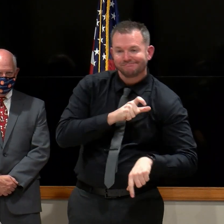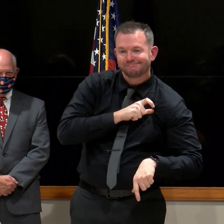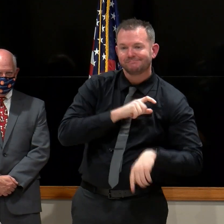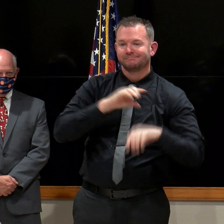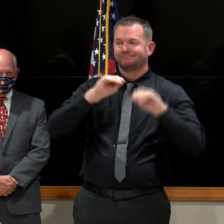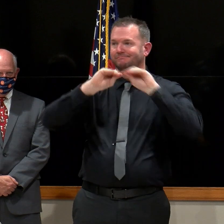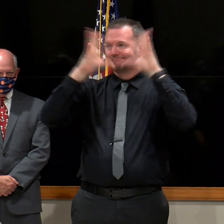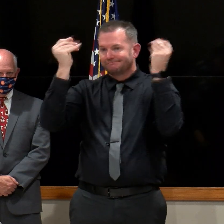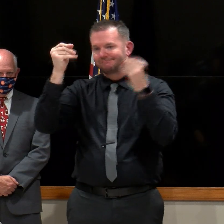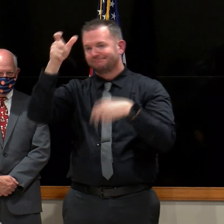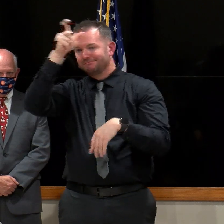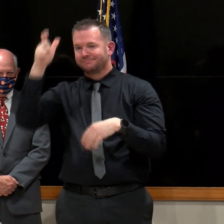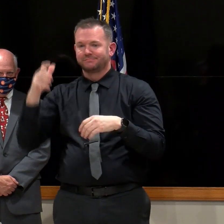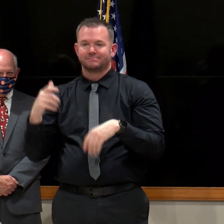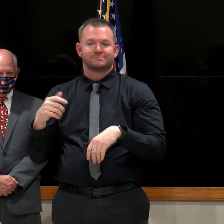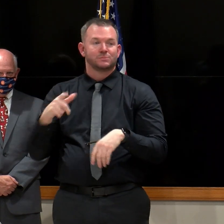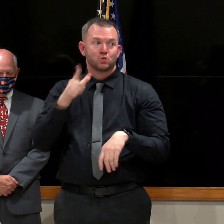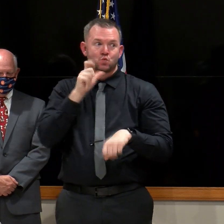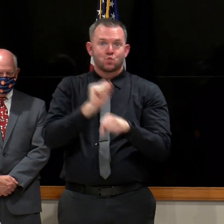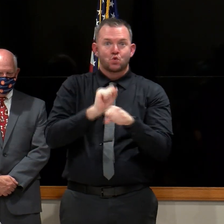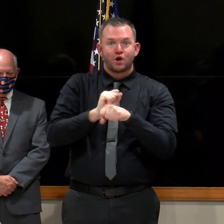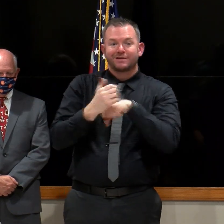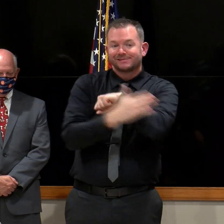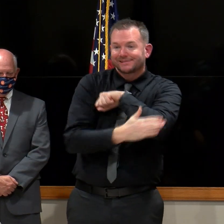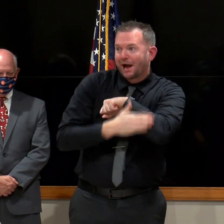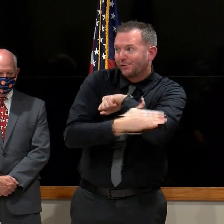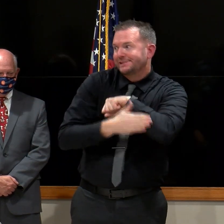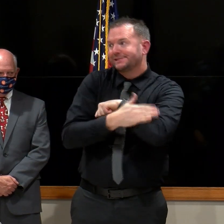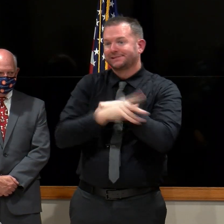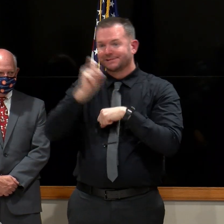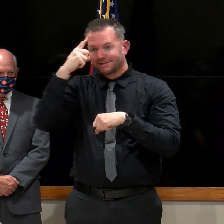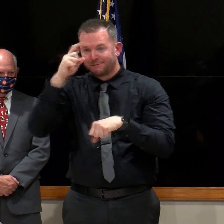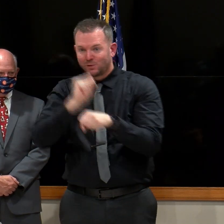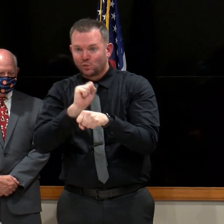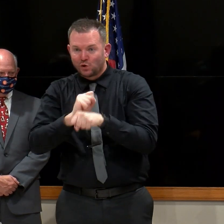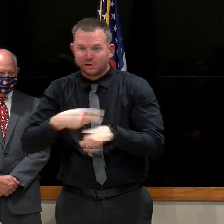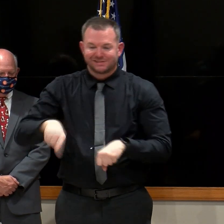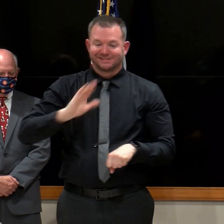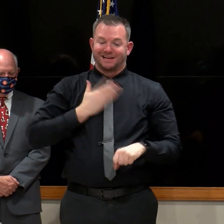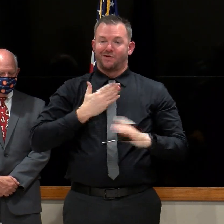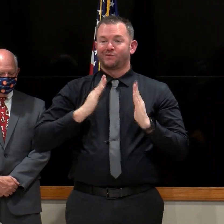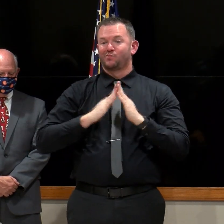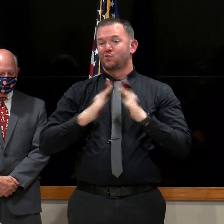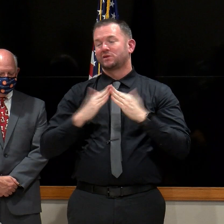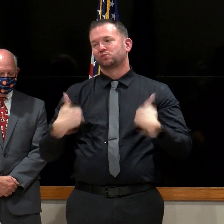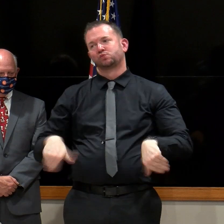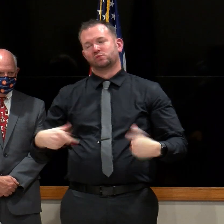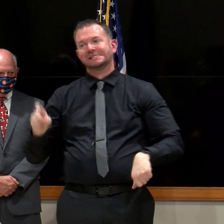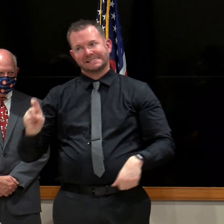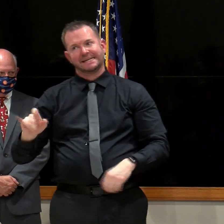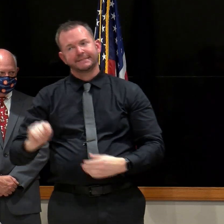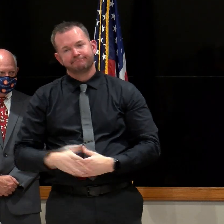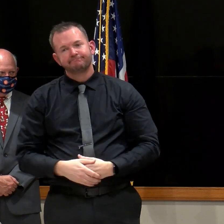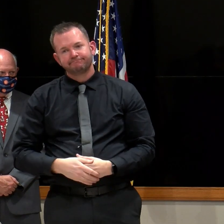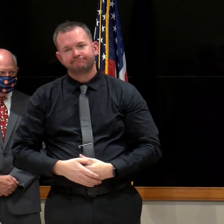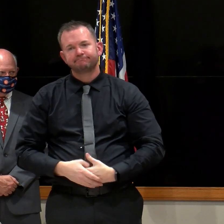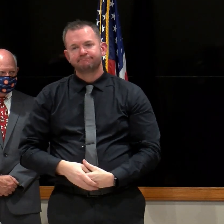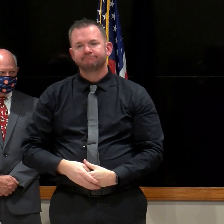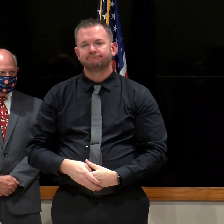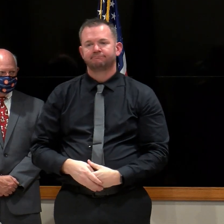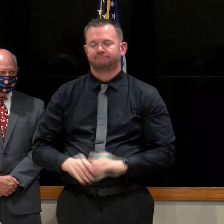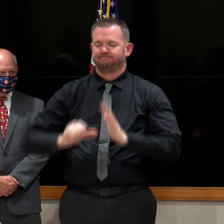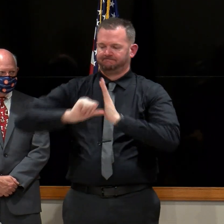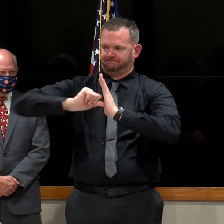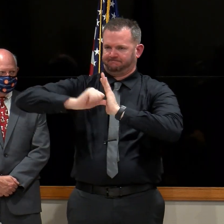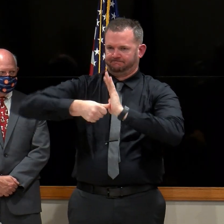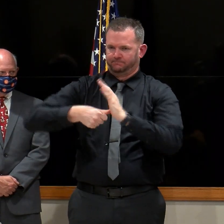this community need. And so the one thing that I'd like to emphasize is that our funding bills are